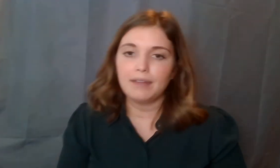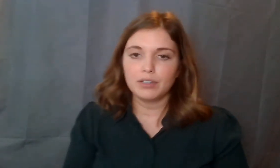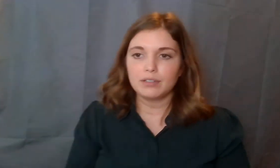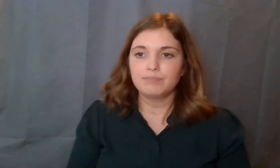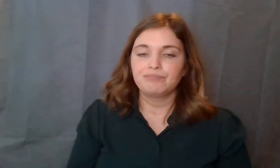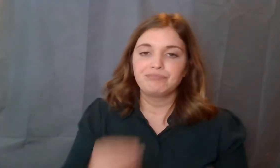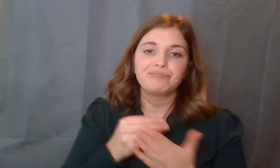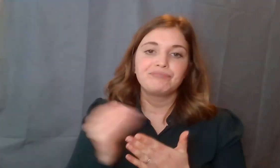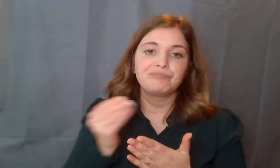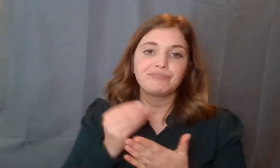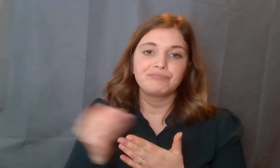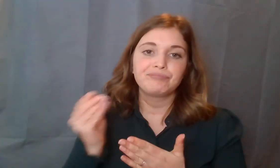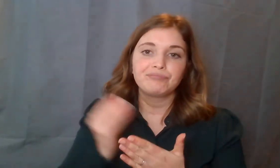effort.